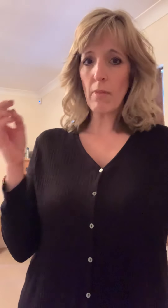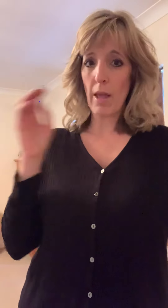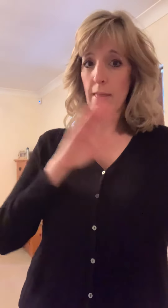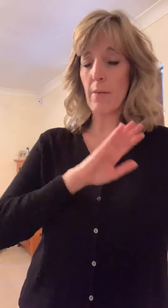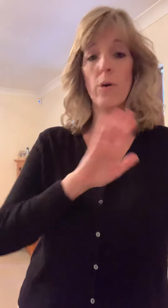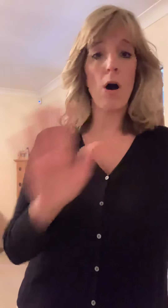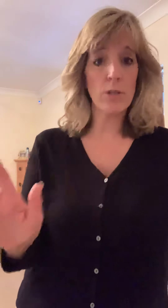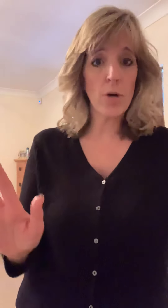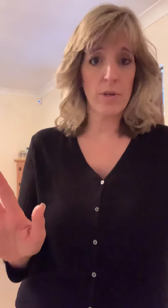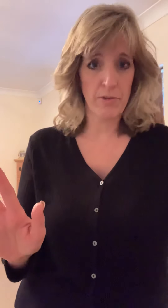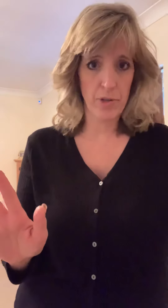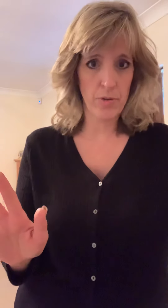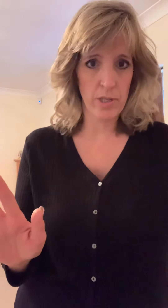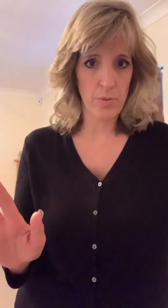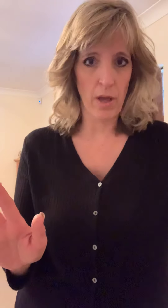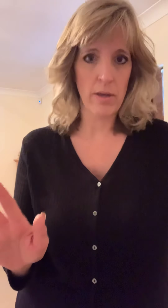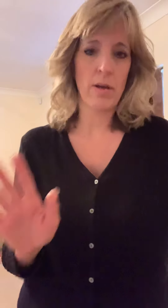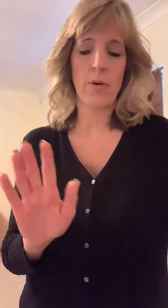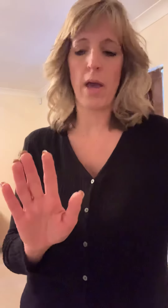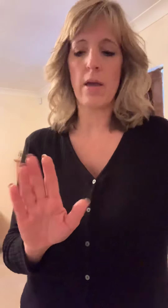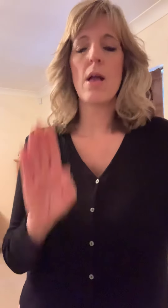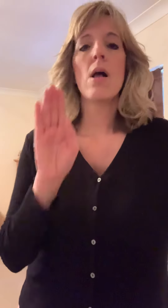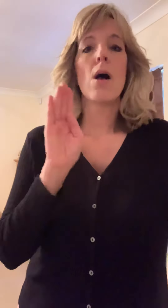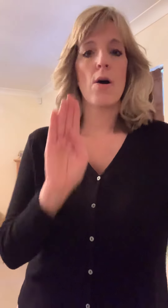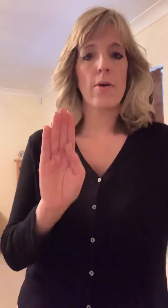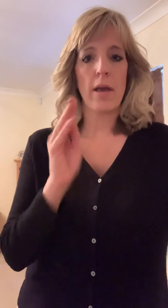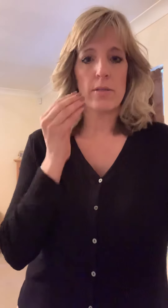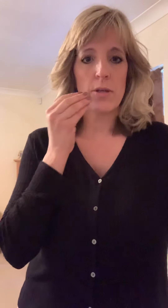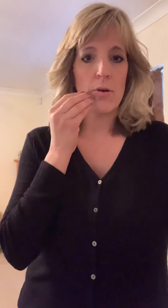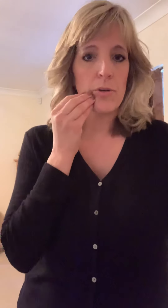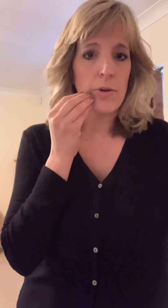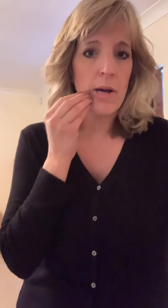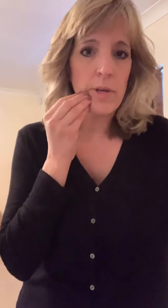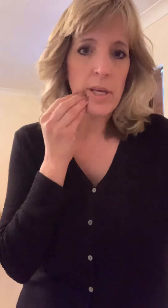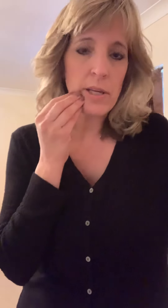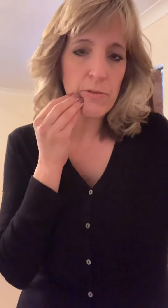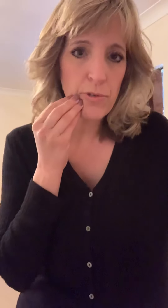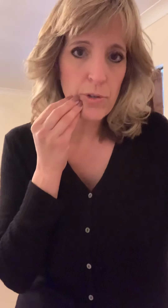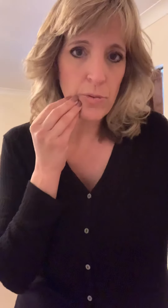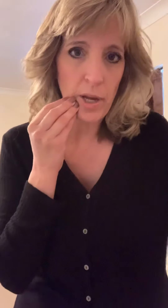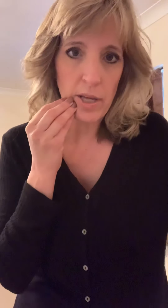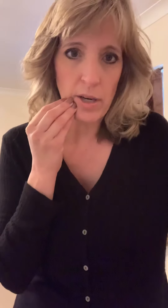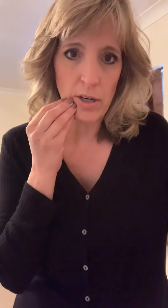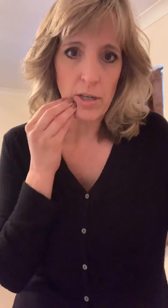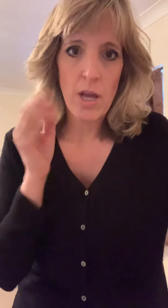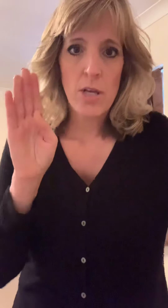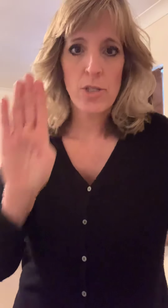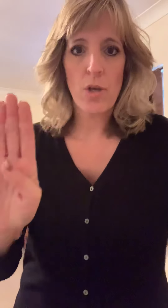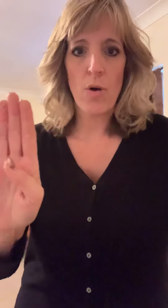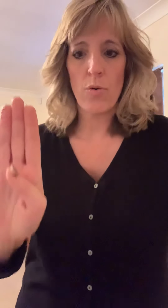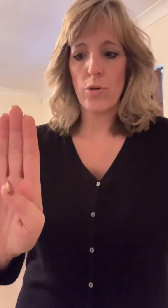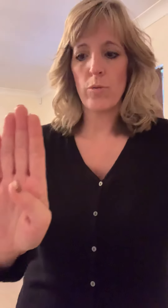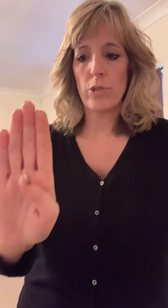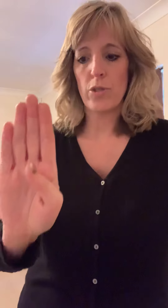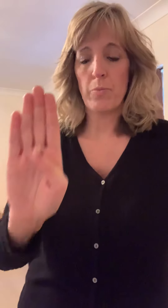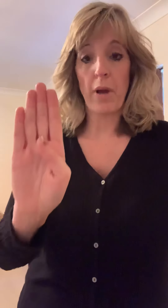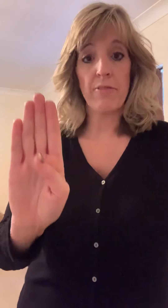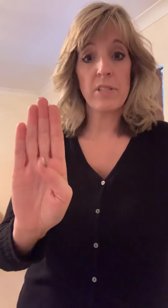they will all know it if you do it this way, okay? Okay, so you know how eat and food are right here. So you will do breakfast is